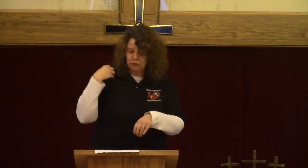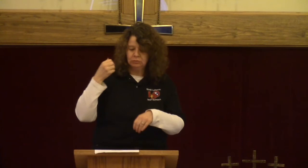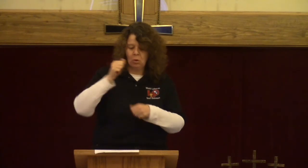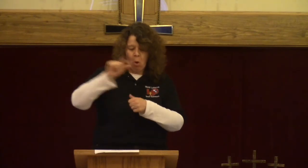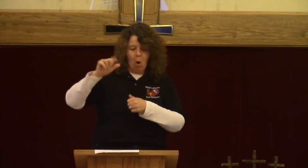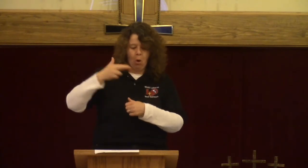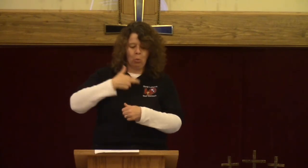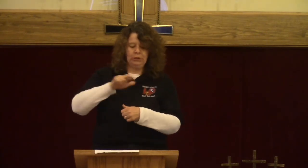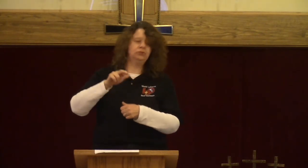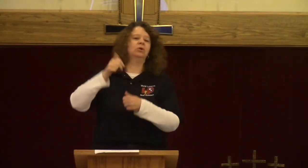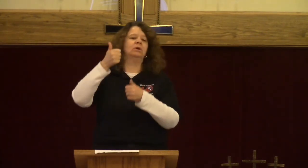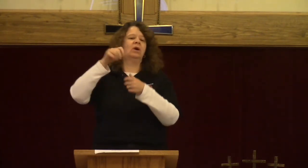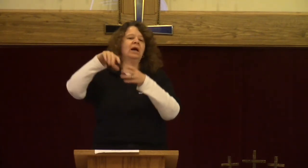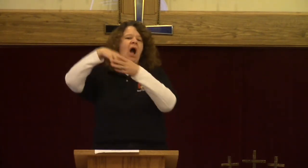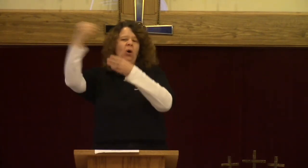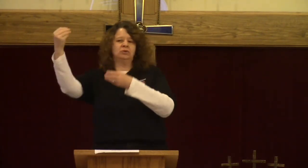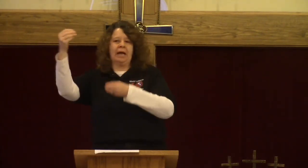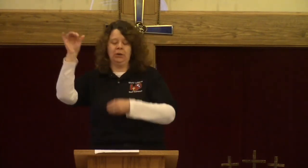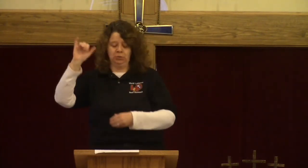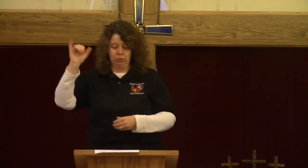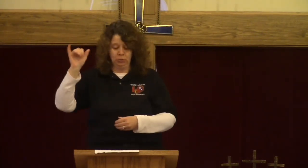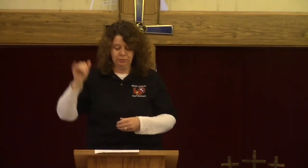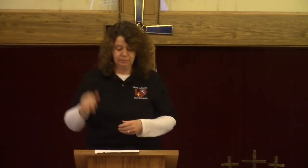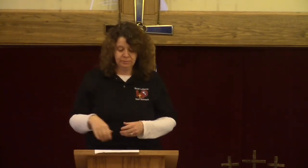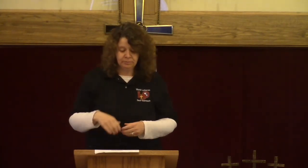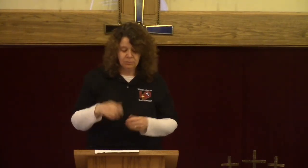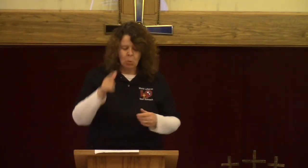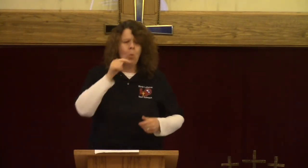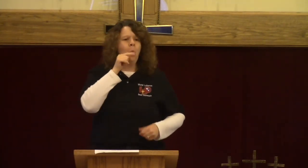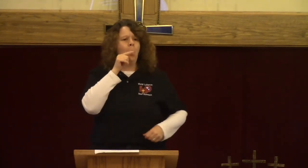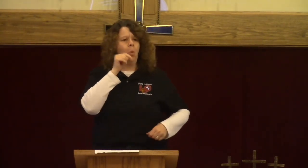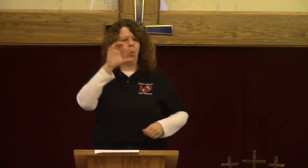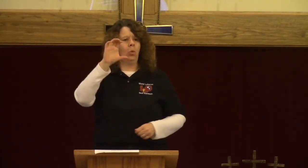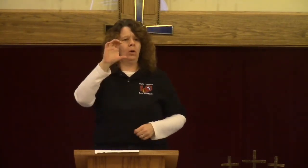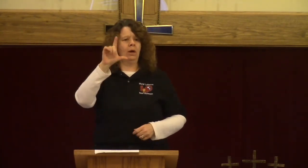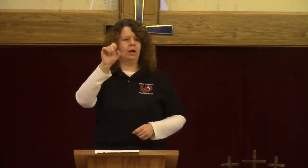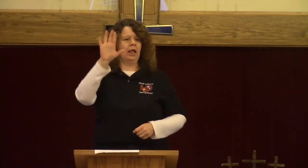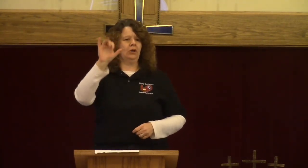you know, but also can be it could be church officers, or it can be